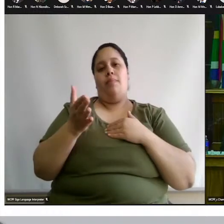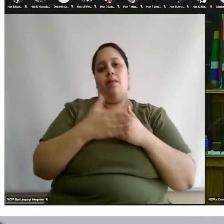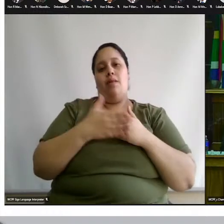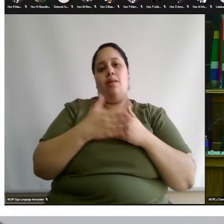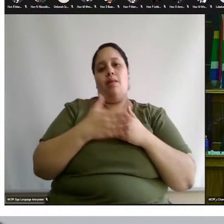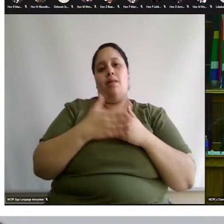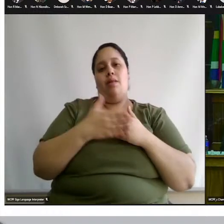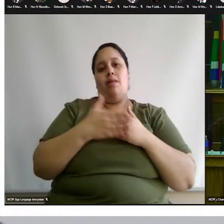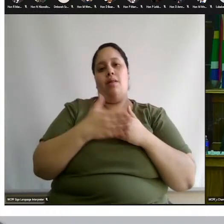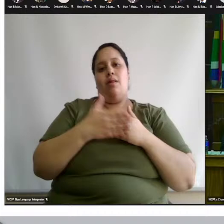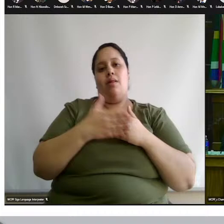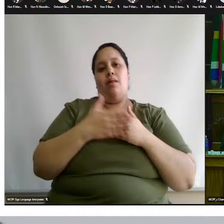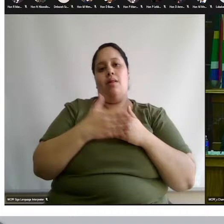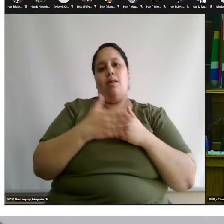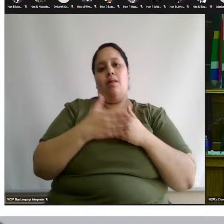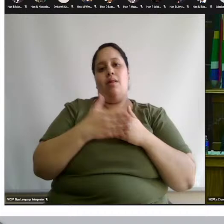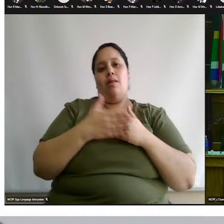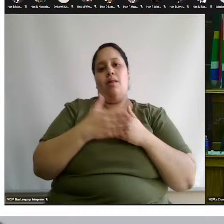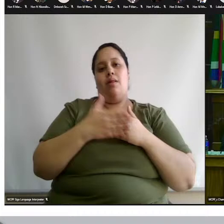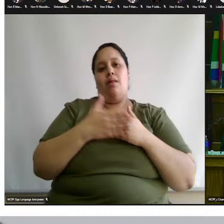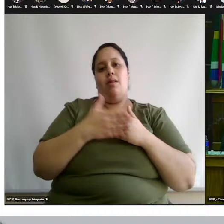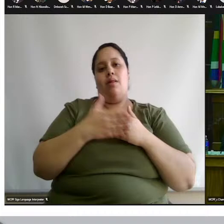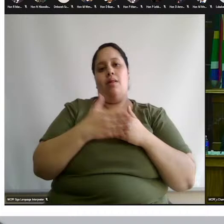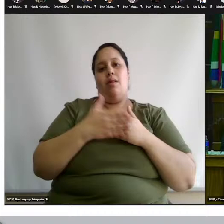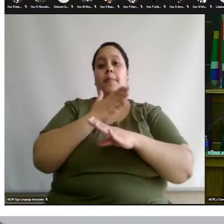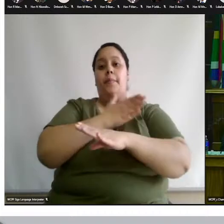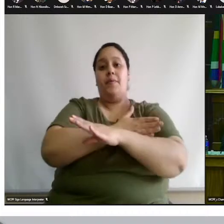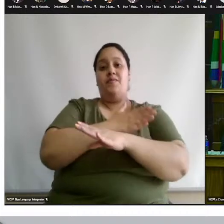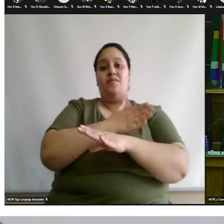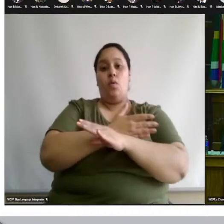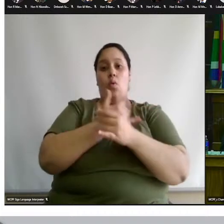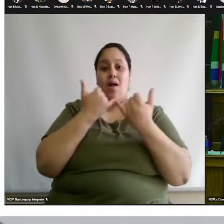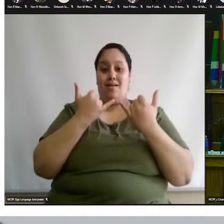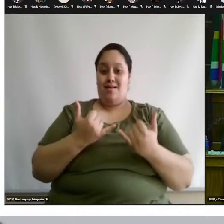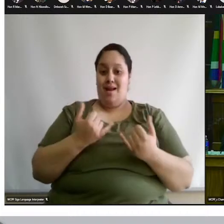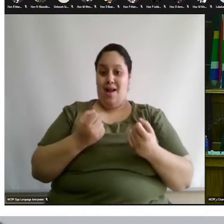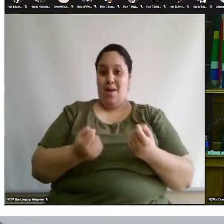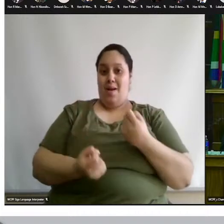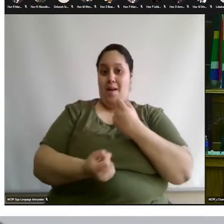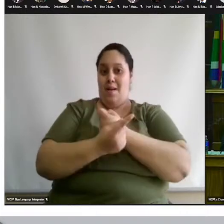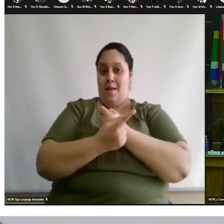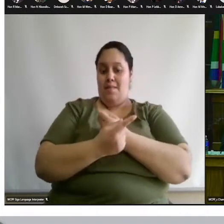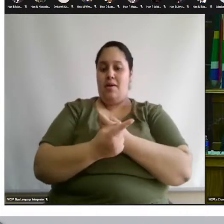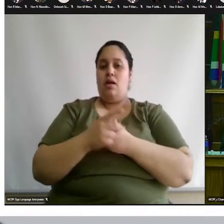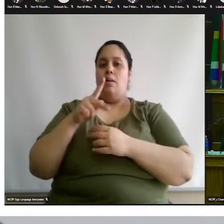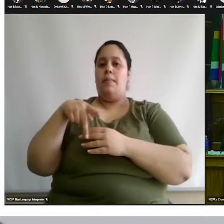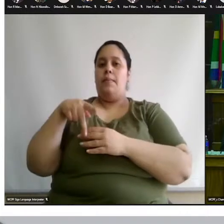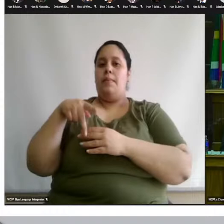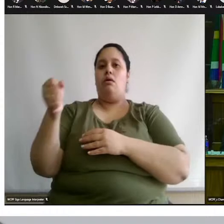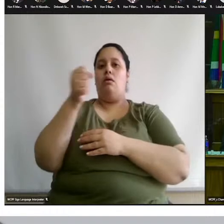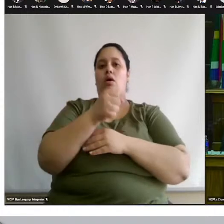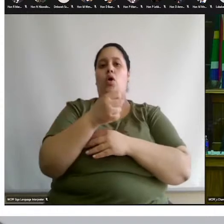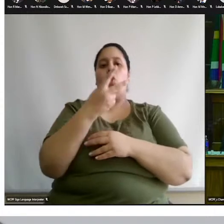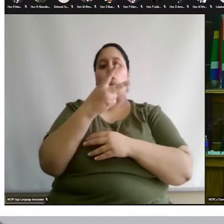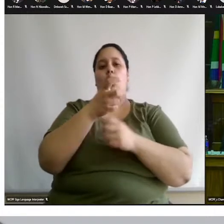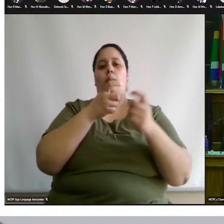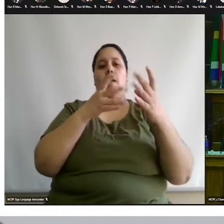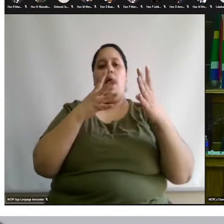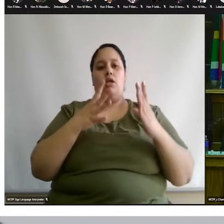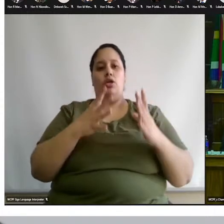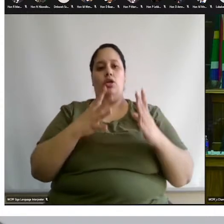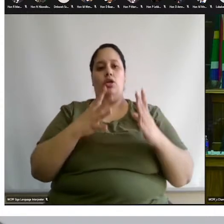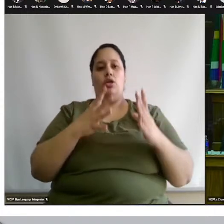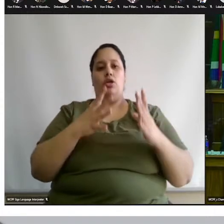it's important to note that prior to reaching this point, Pick and Pay assigned 2 managers to the store to assist the